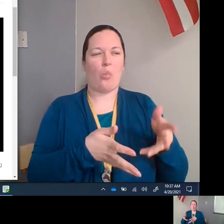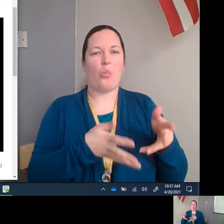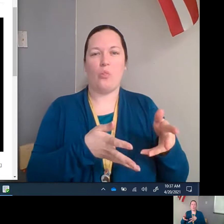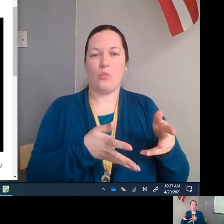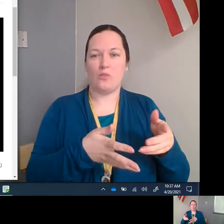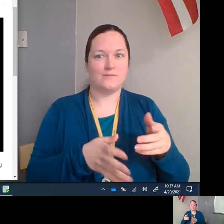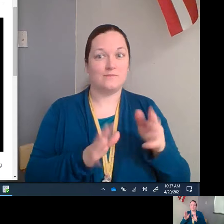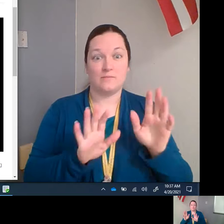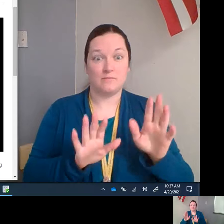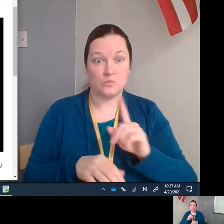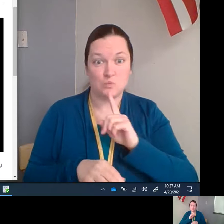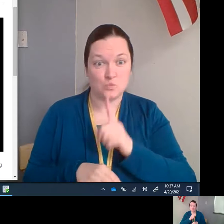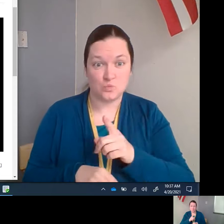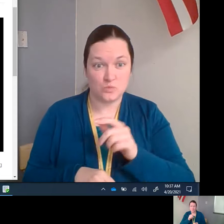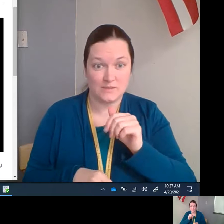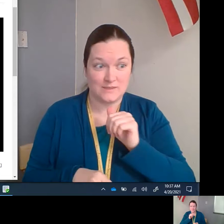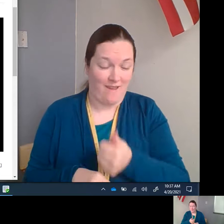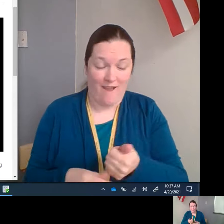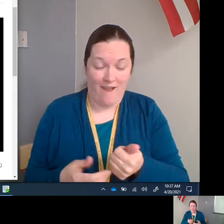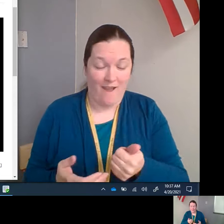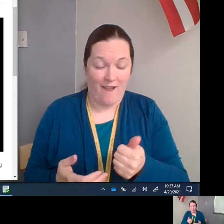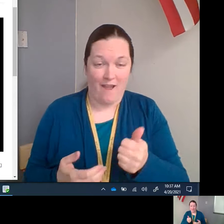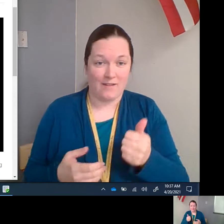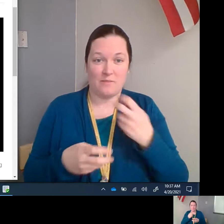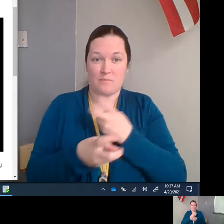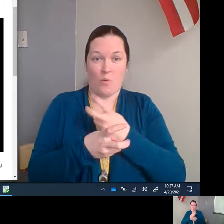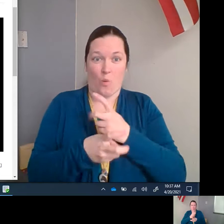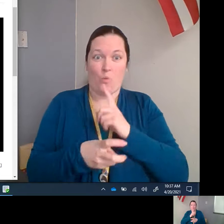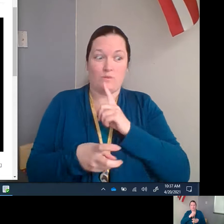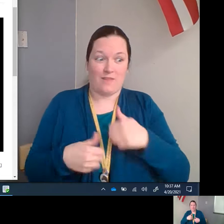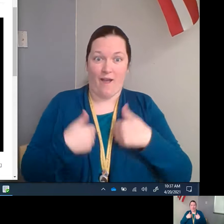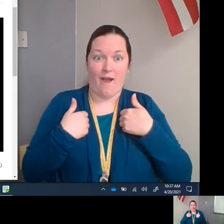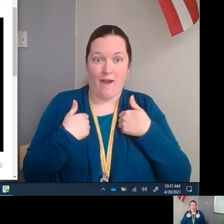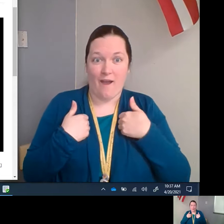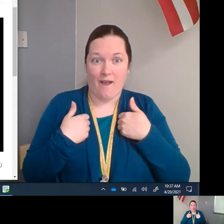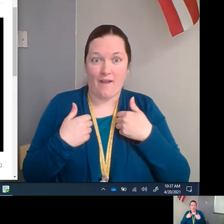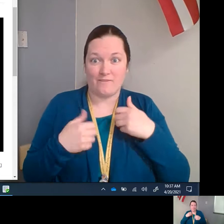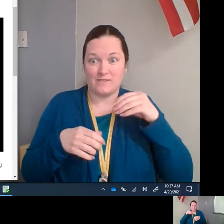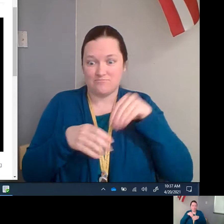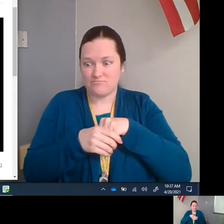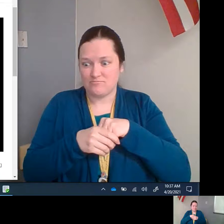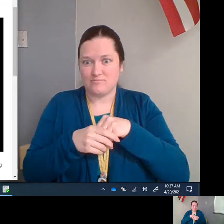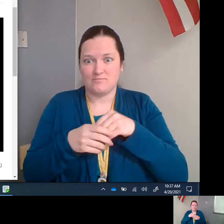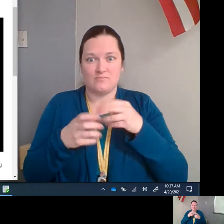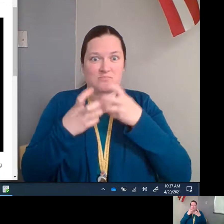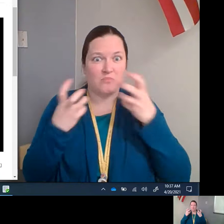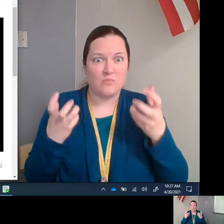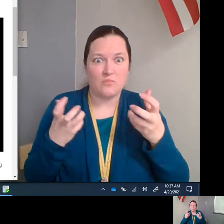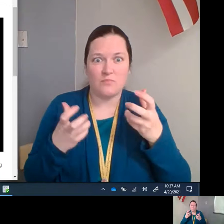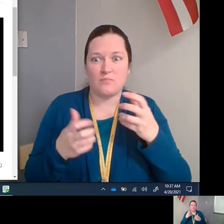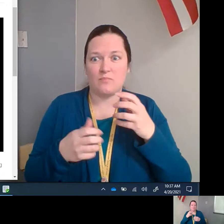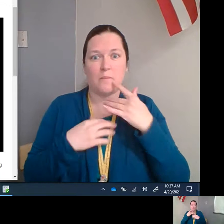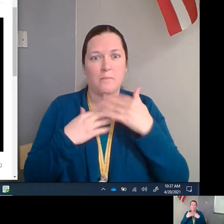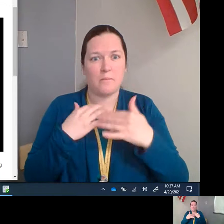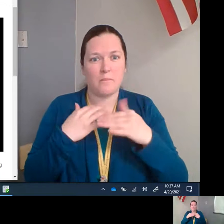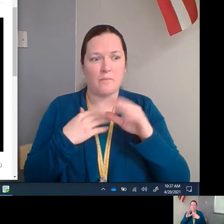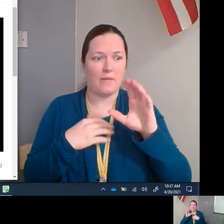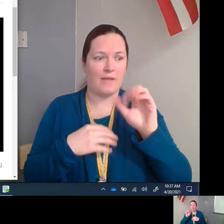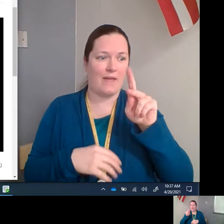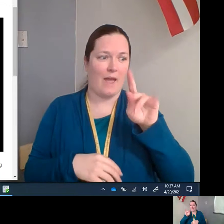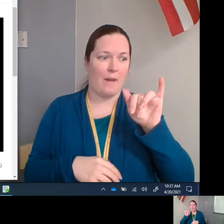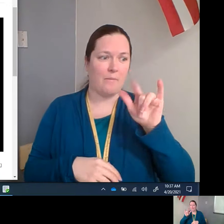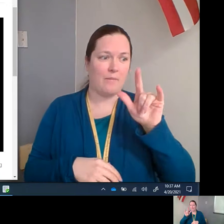farther from the truth. And so a bone is live. It's living material. It's filled up with all of these capillaries, and it's